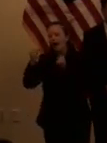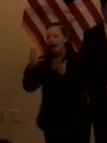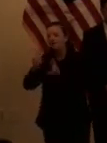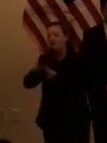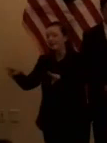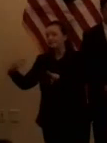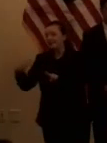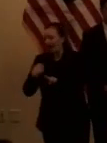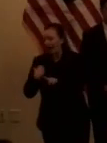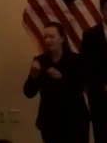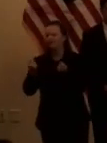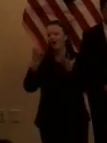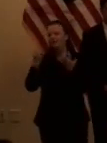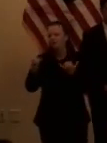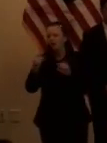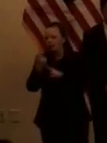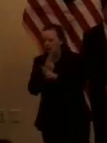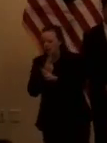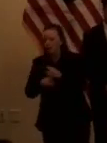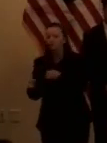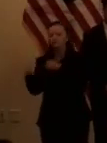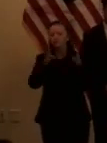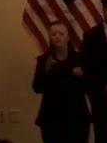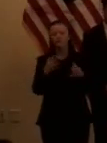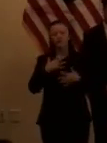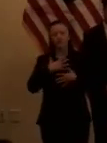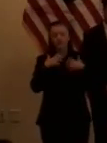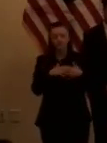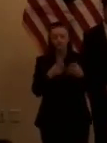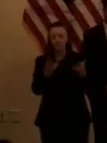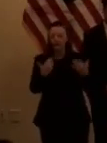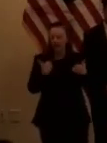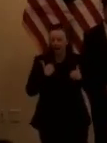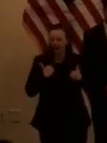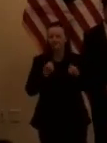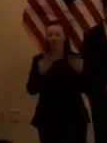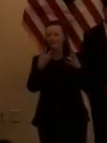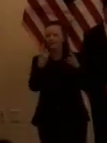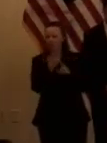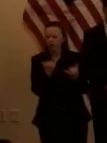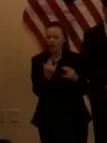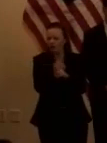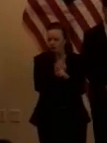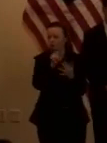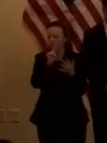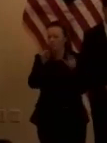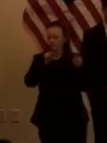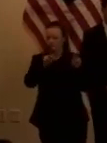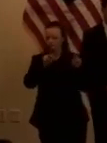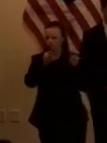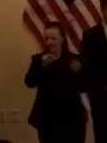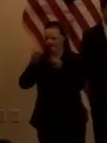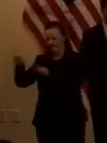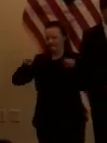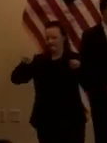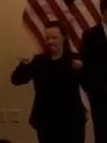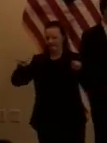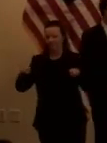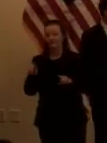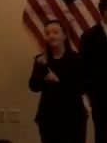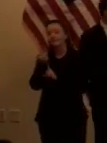number of ventilators in use and available statewide. Please note that this data that I'm going to show you right now is using actuals and